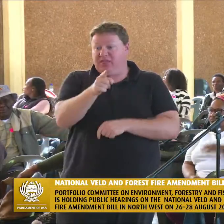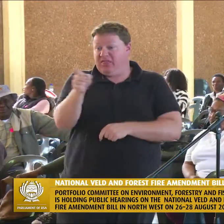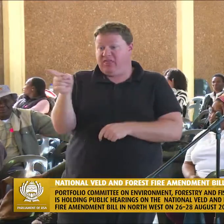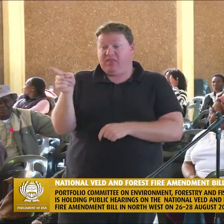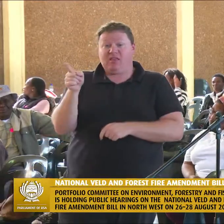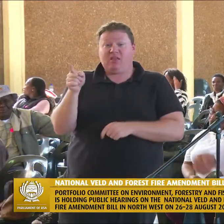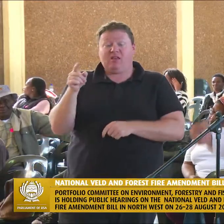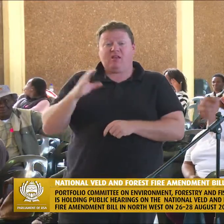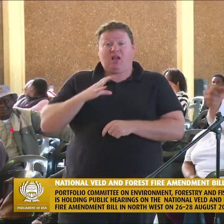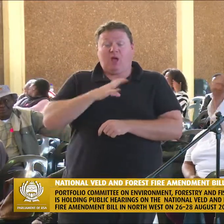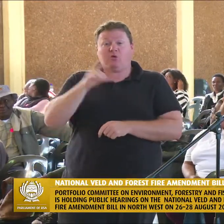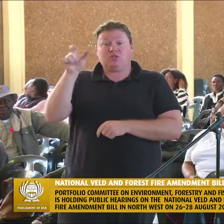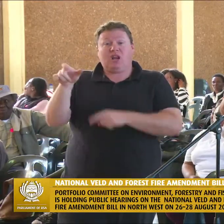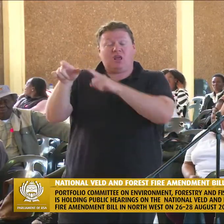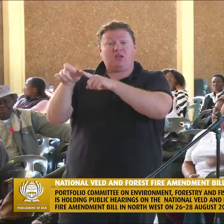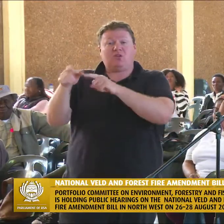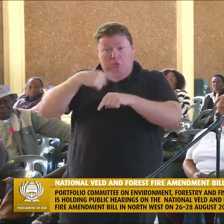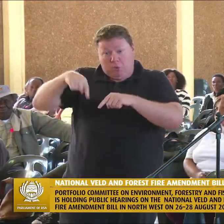we are dependent